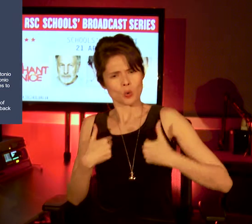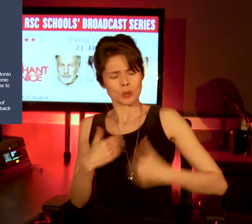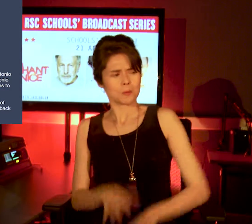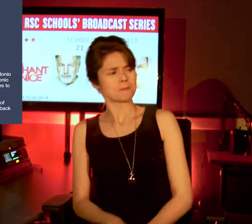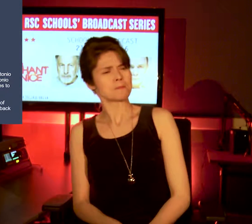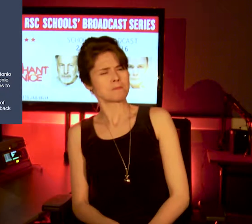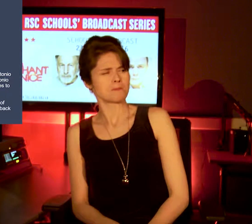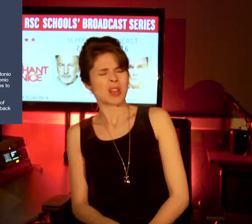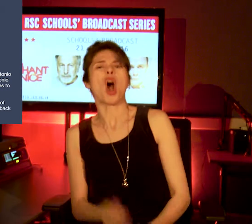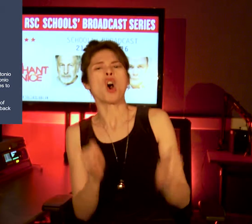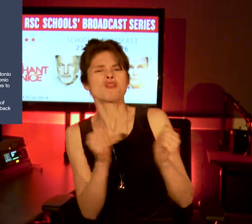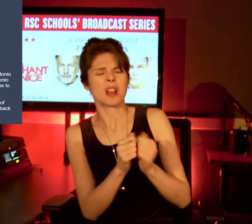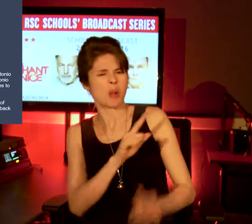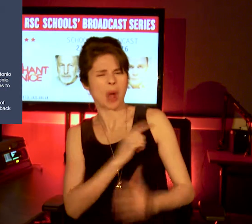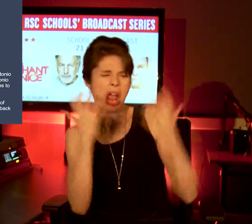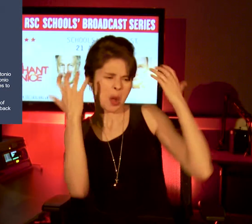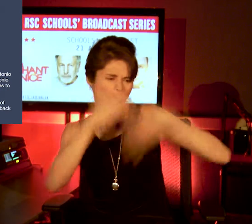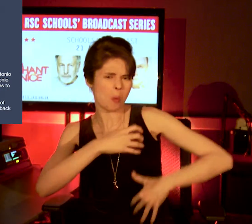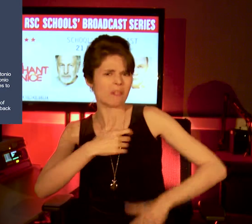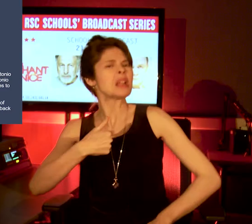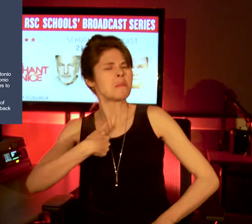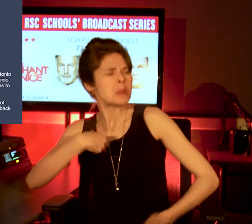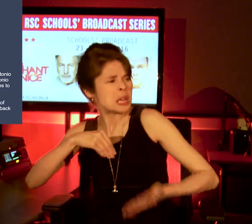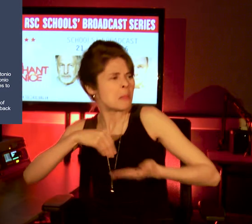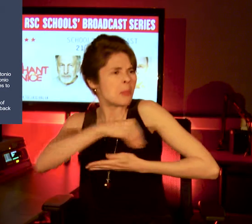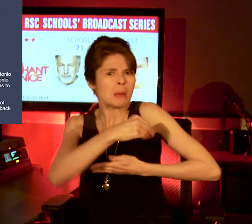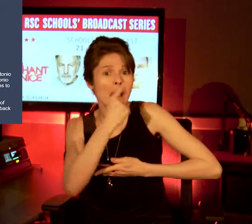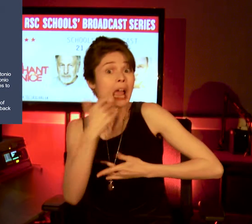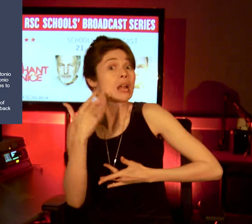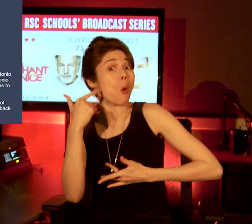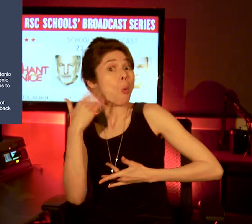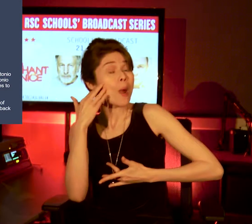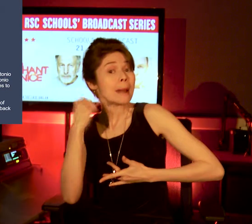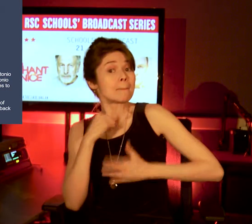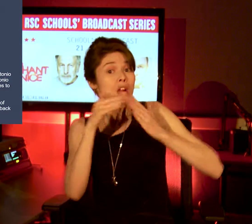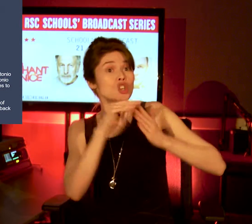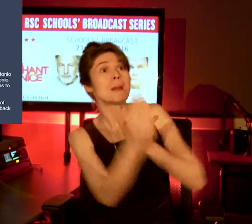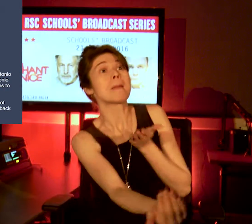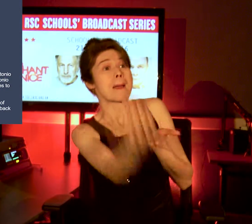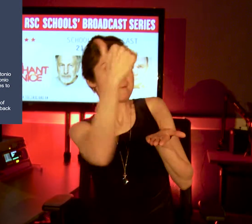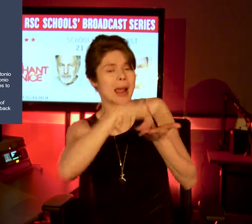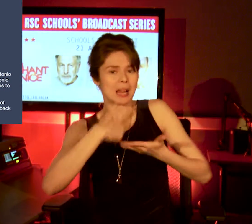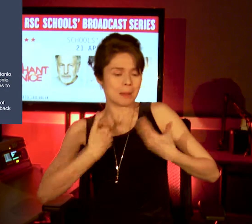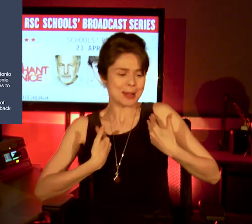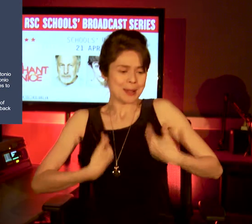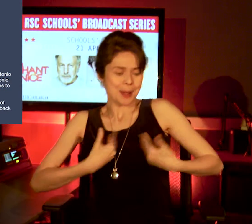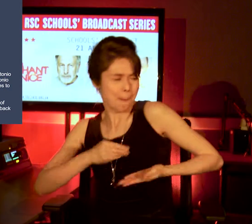However, Antonio is confident he will be able to pay it back when his ships come